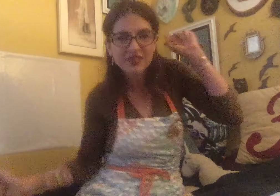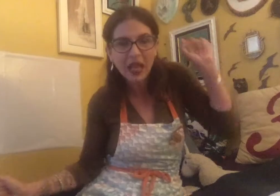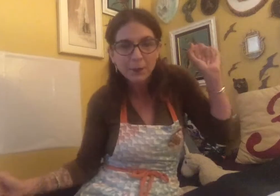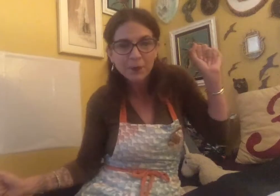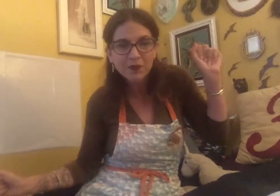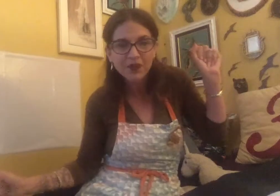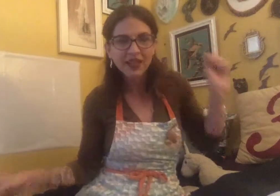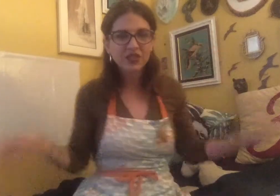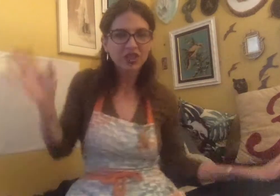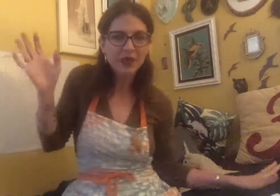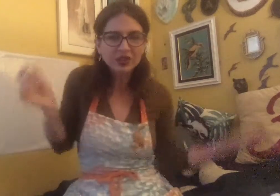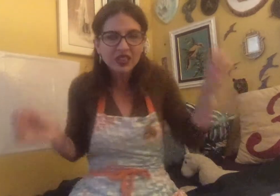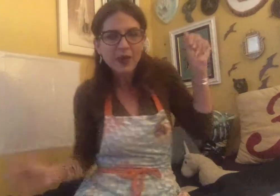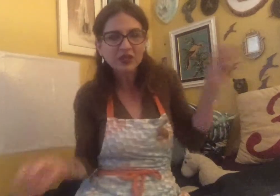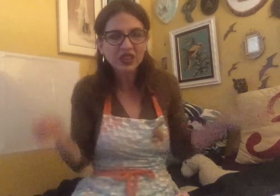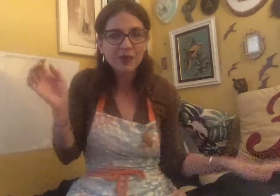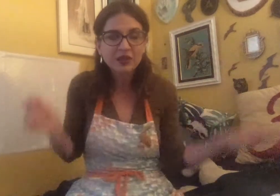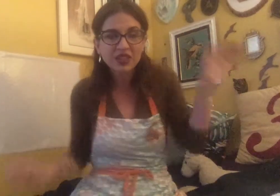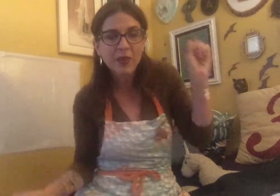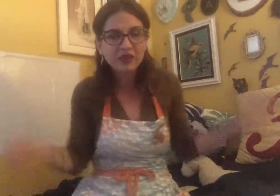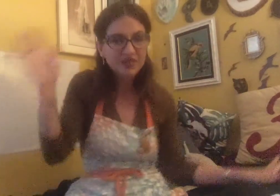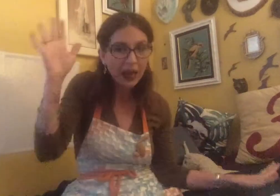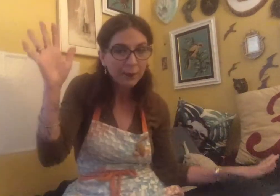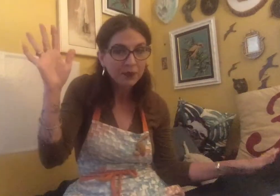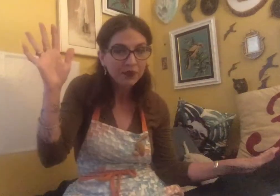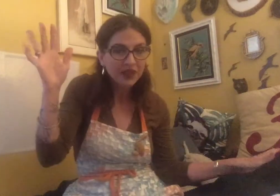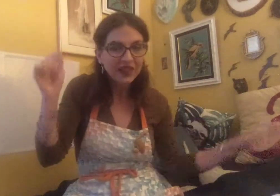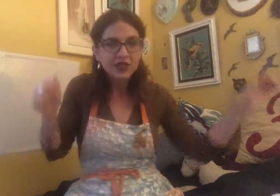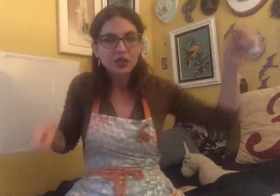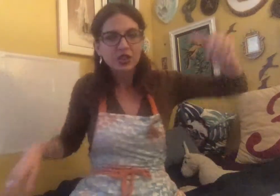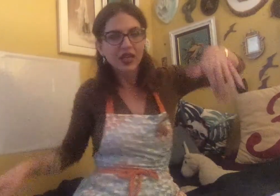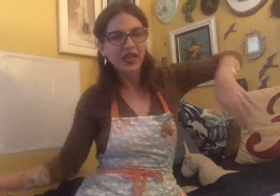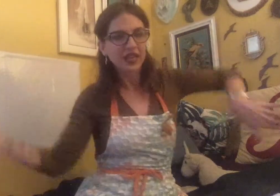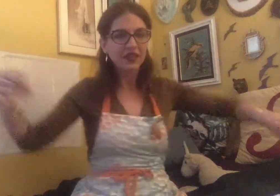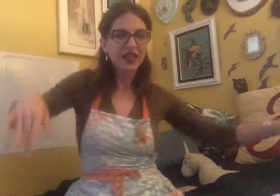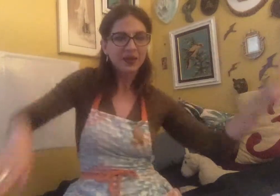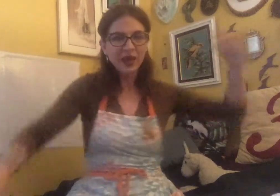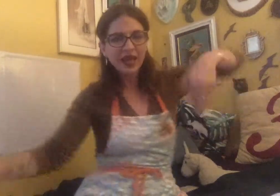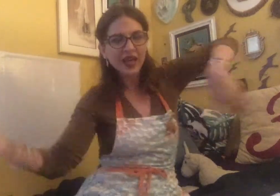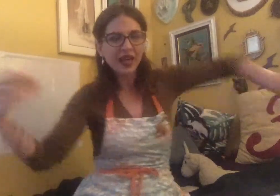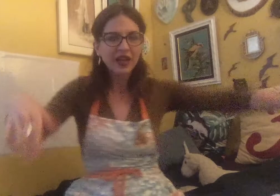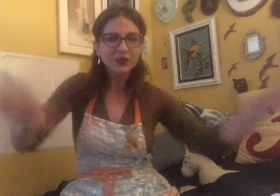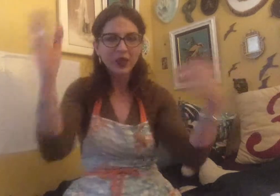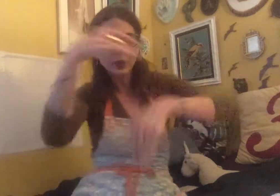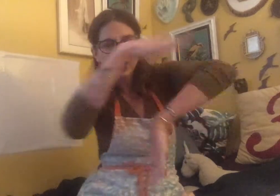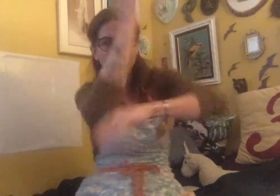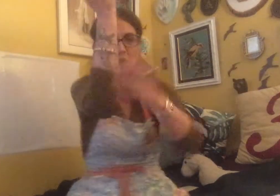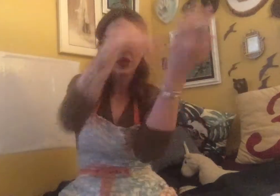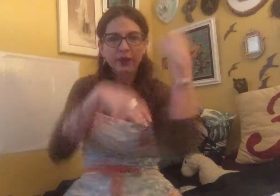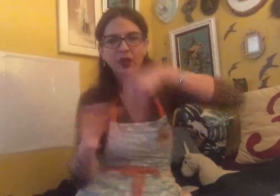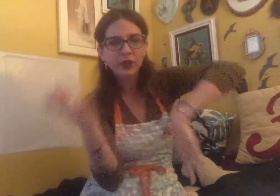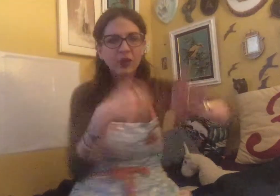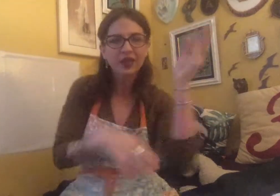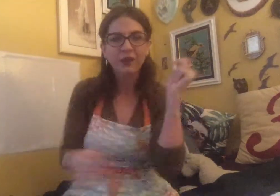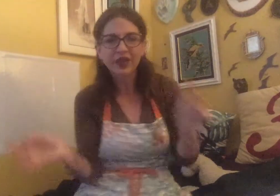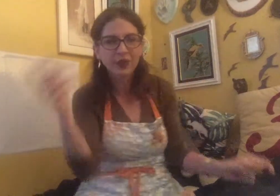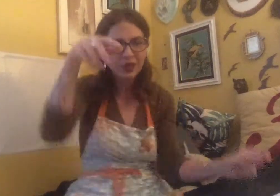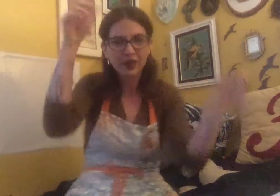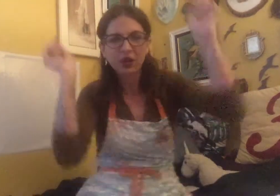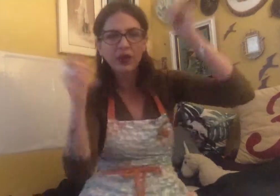Stop. Shake them out, shake them out, shake them out, shake them out. Stop. Shake them out. Wiggle, wiggle, wiggle, wiggle, wiggle, wiggle, wiggle, wiggle, wiggle, wiggle, wiggle,